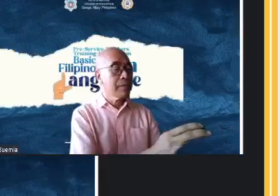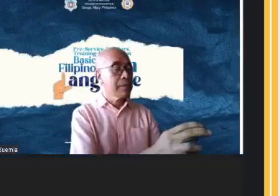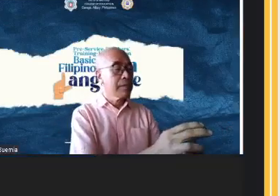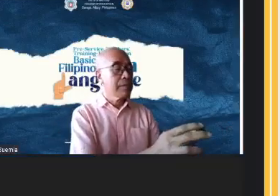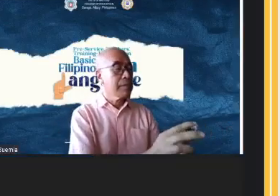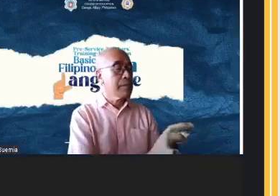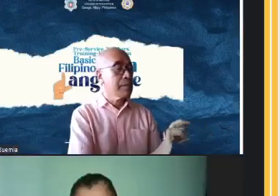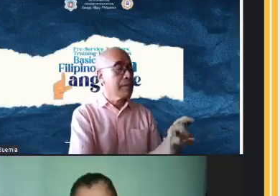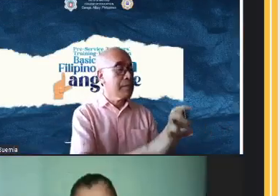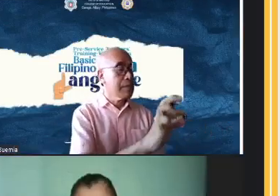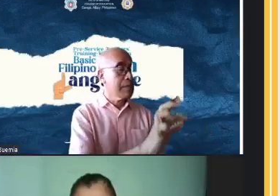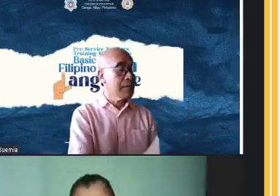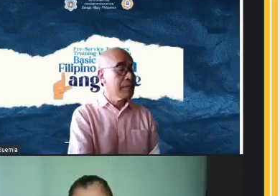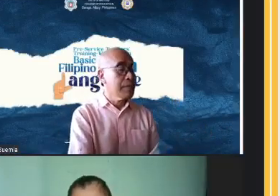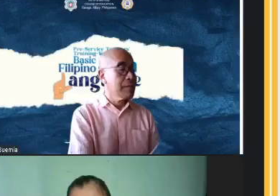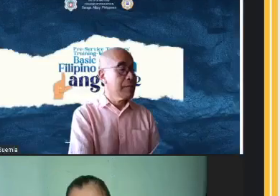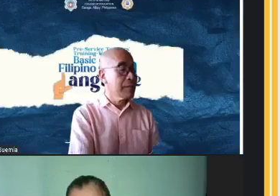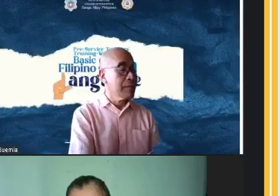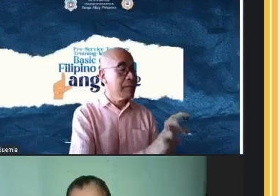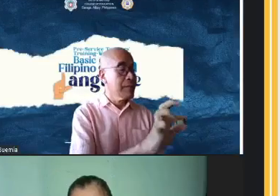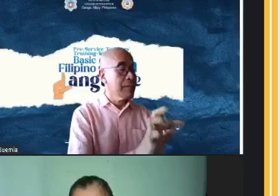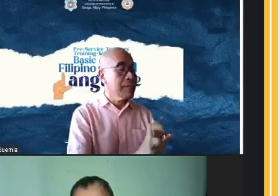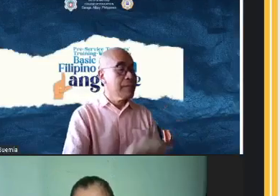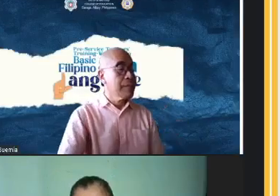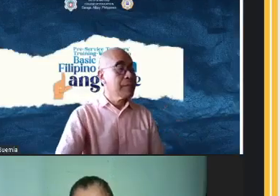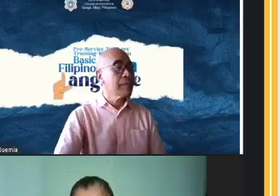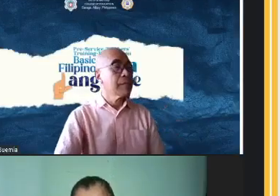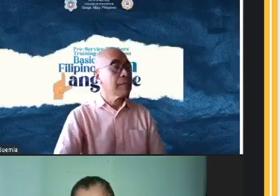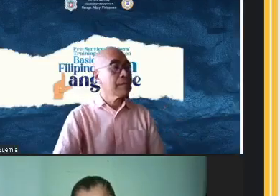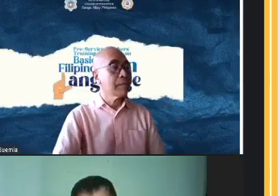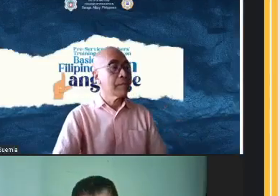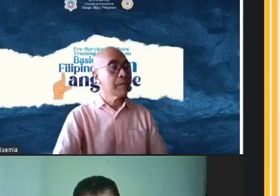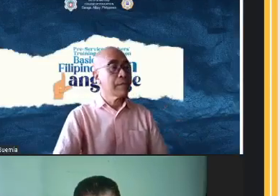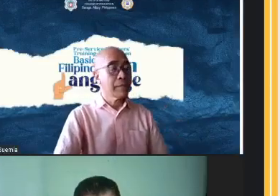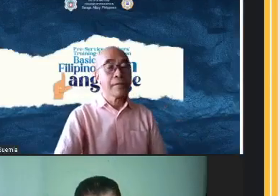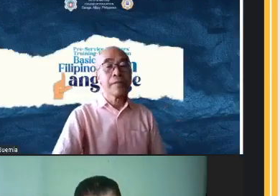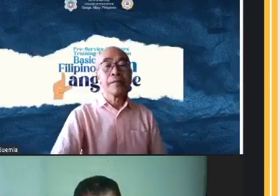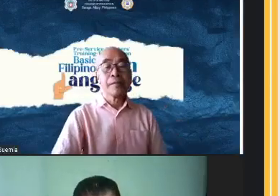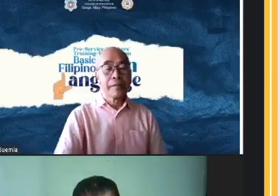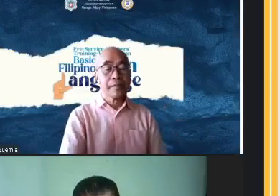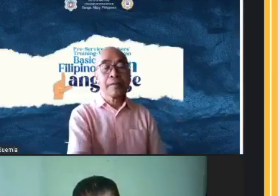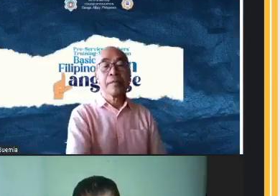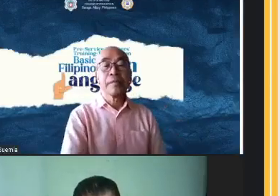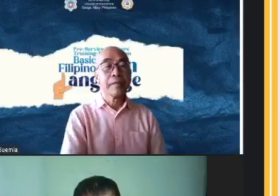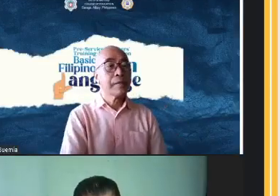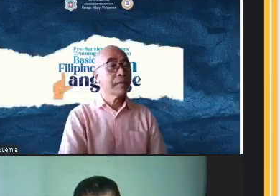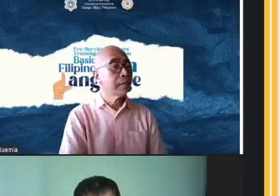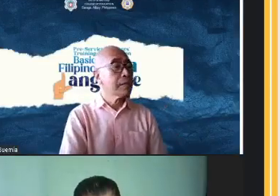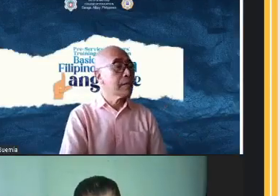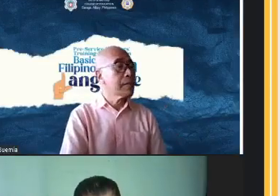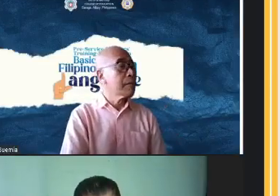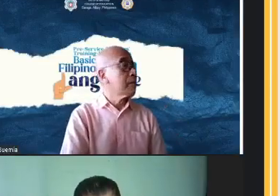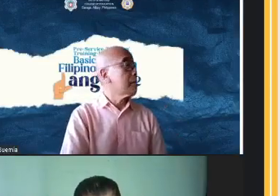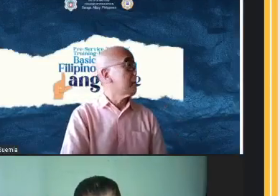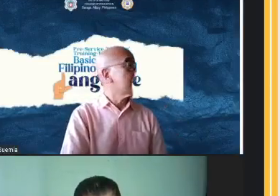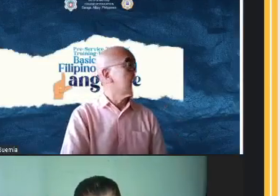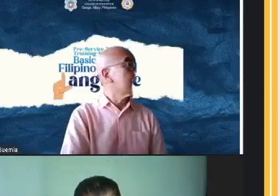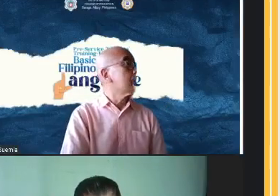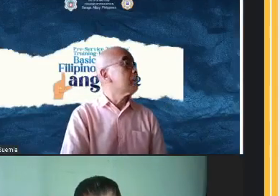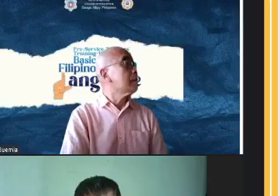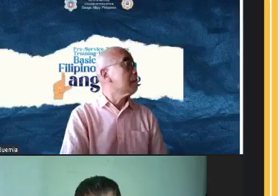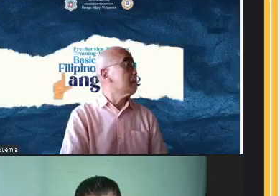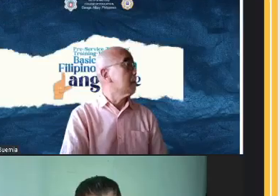friend. Diyos mabalos po sa padagos na pagserbisyo, as in pagsuporta sa samuyang